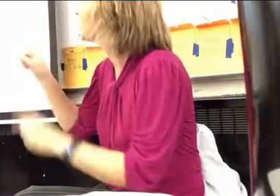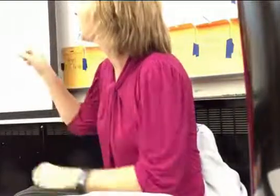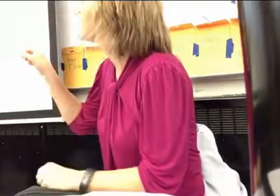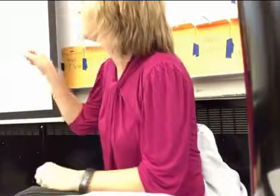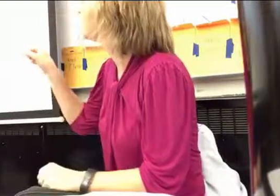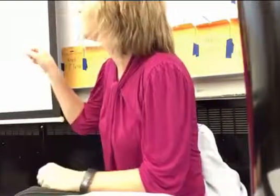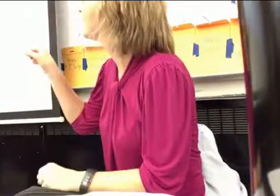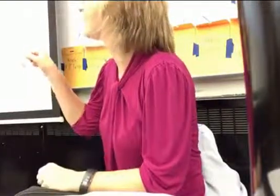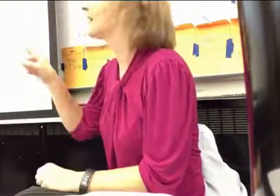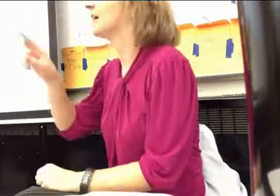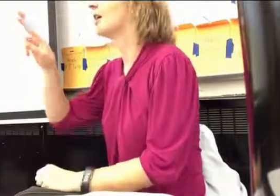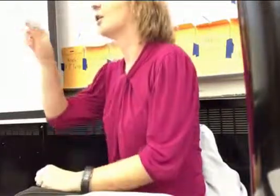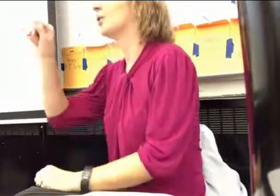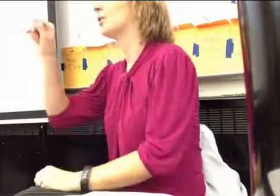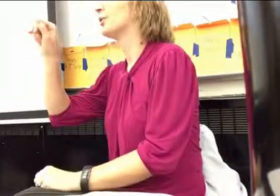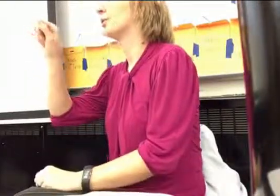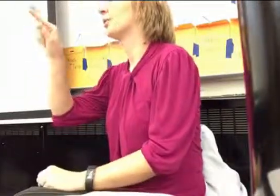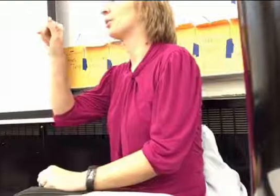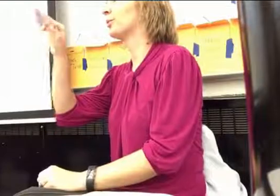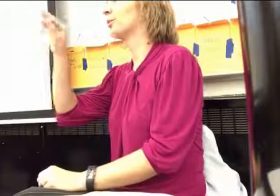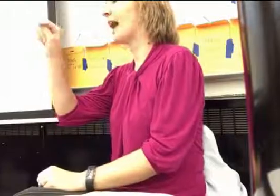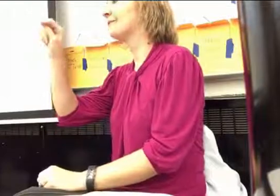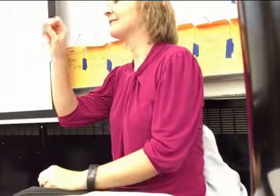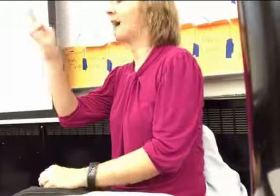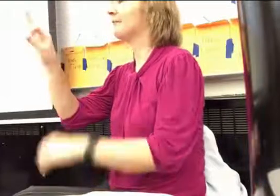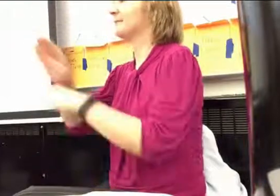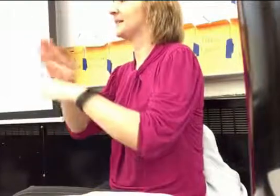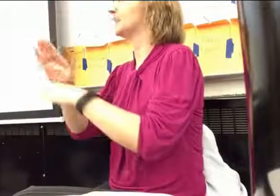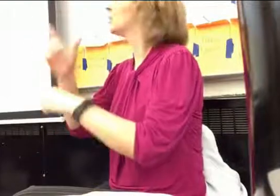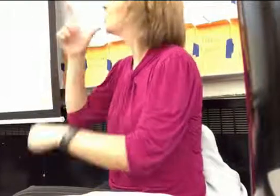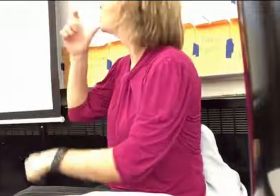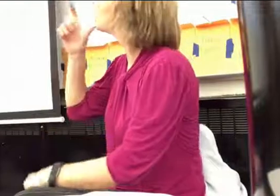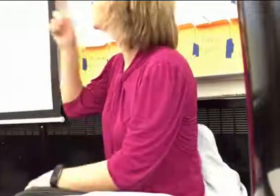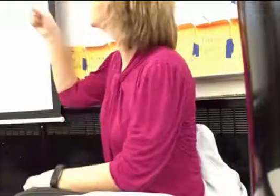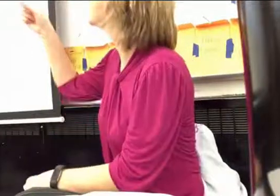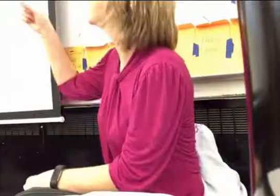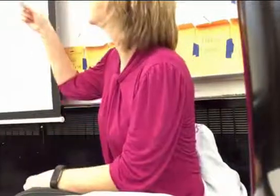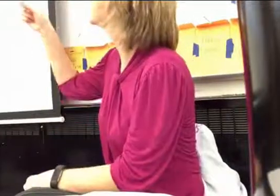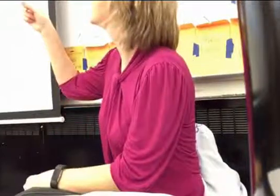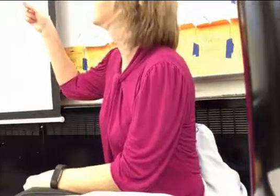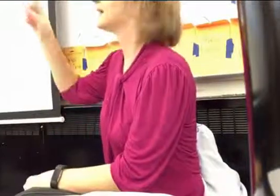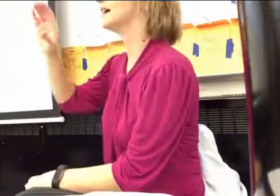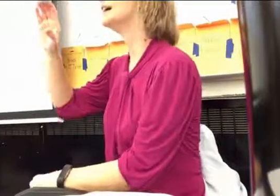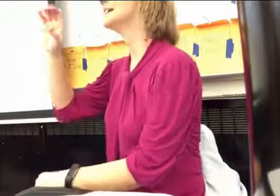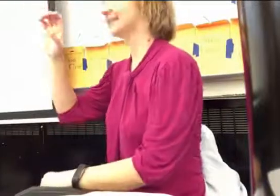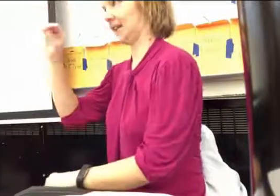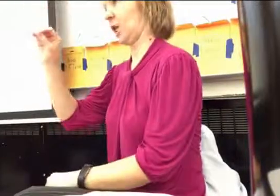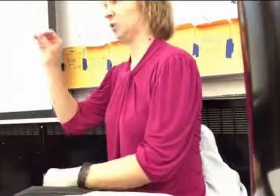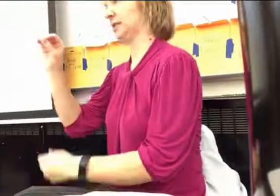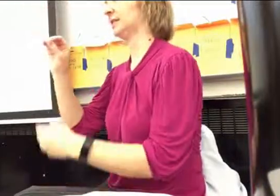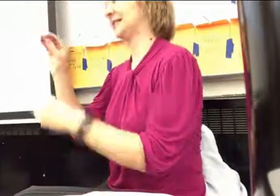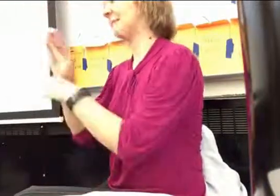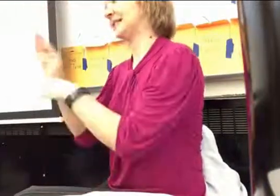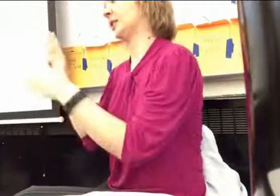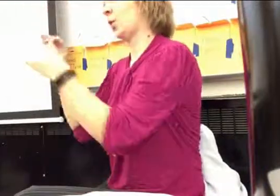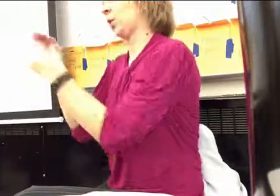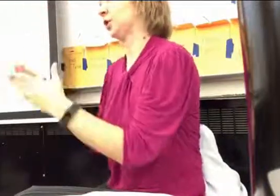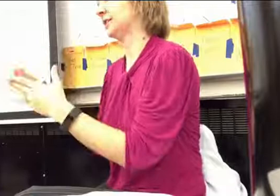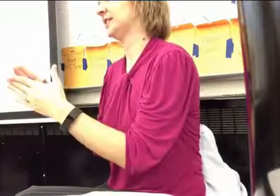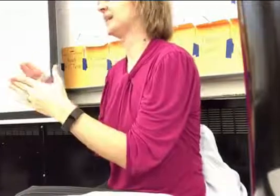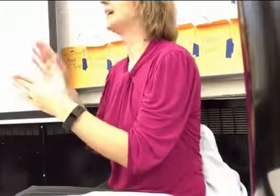you see this is the raft of business. Up here, who are these guys? Your CEOs. In this term,